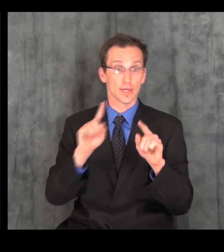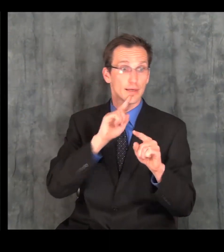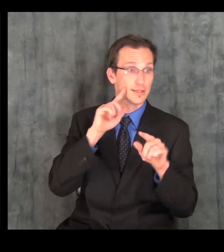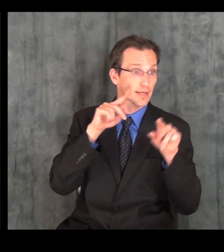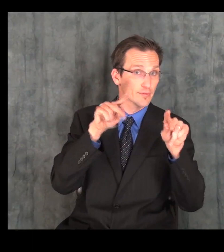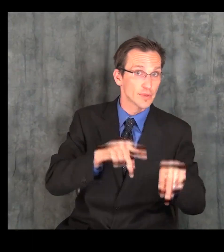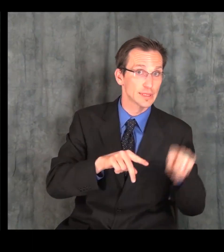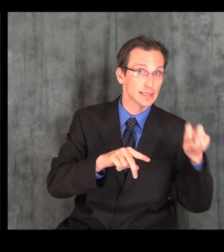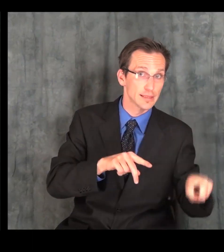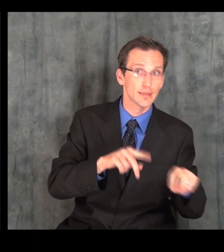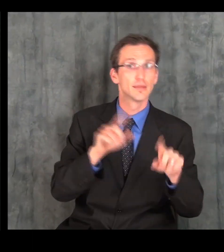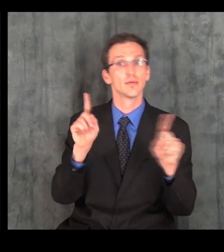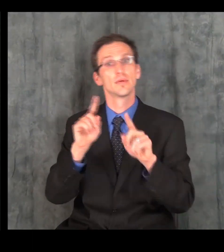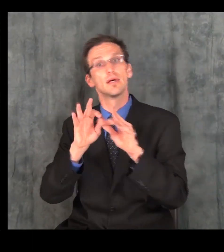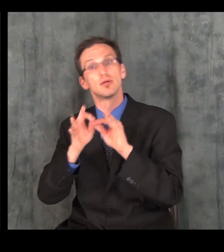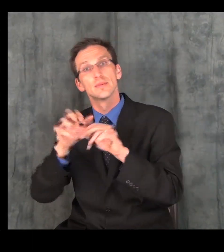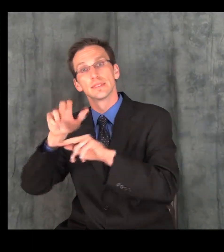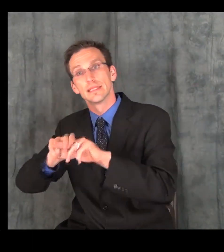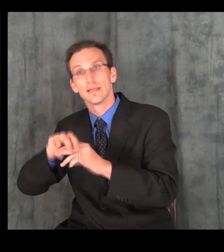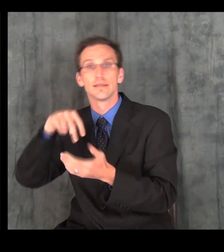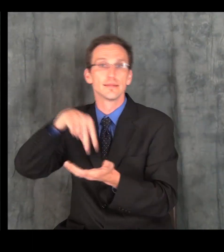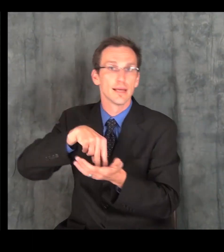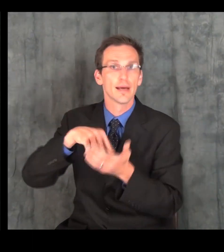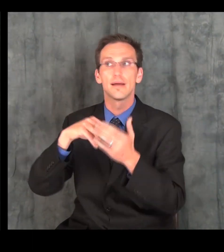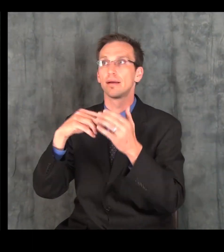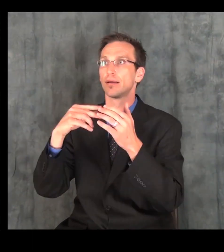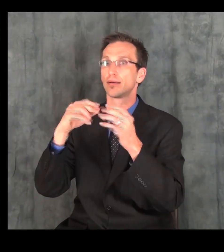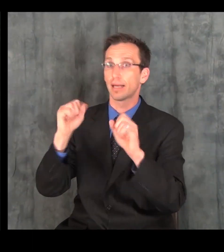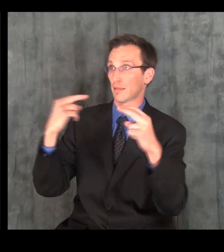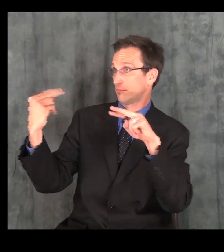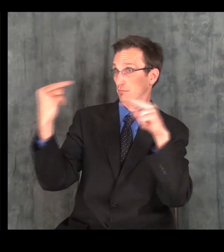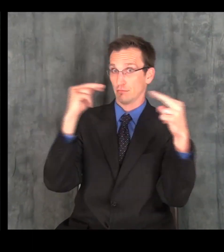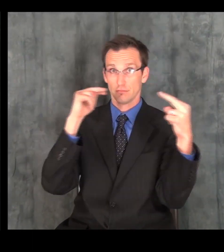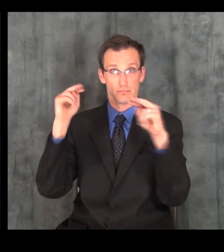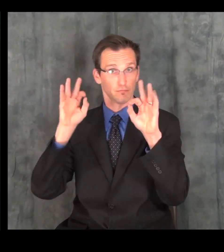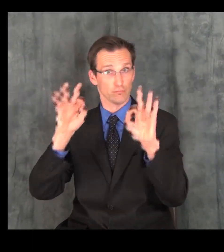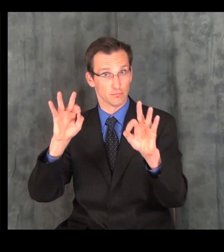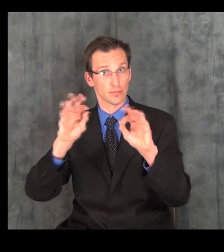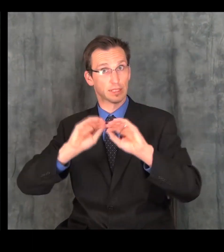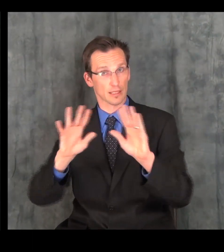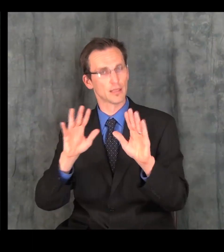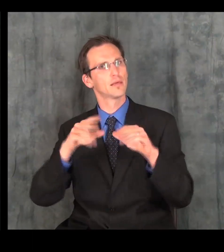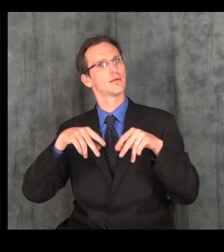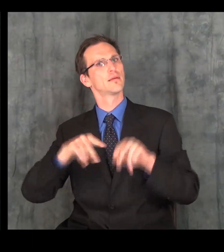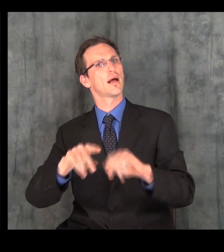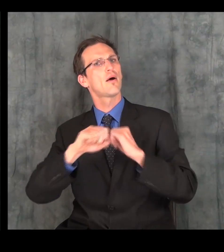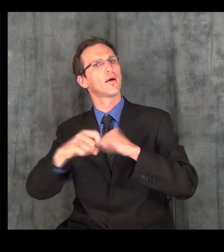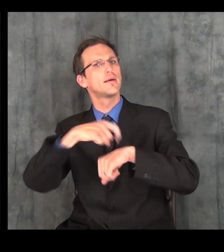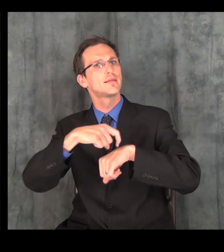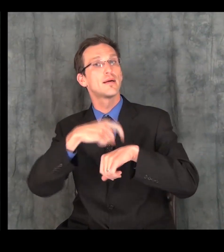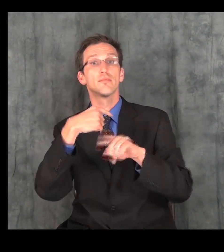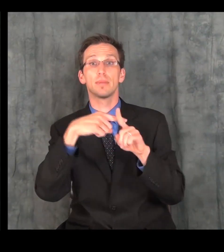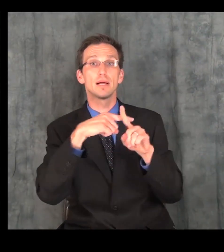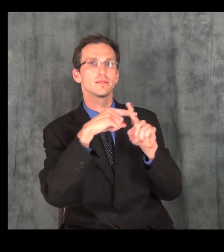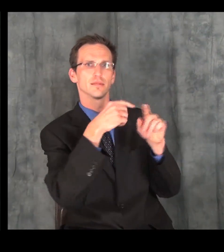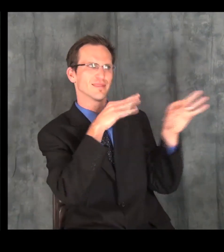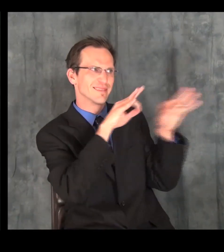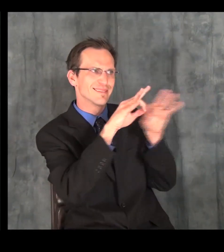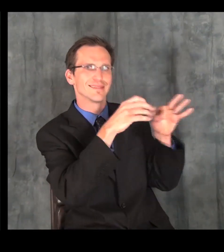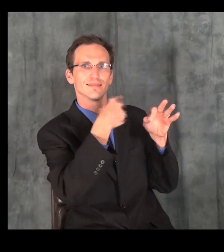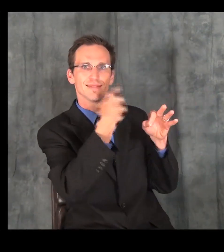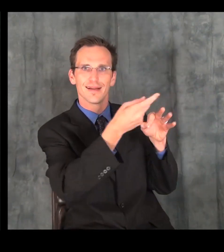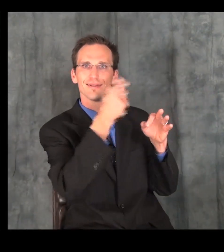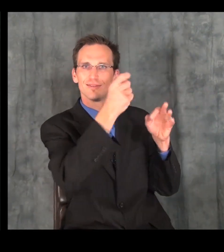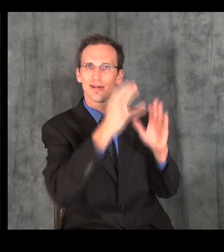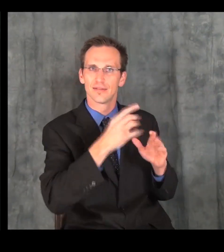interpreter needs to sit or stand, if everyone can see each other, and allow time for that, and maybe brief the judge if necessary, so that